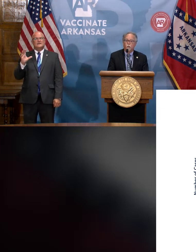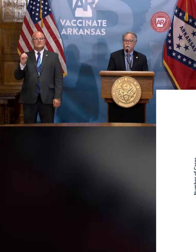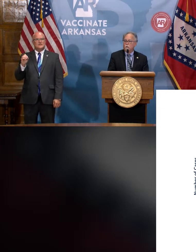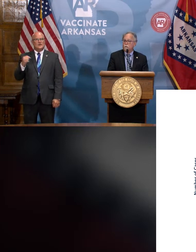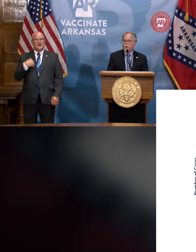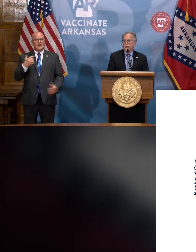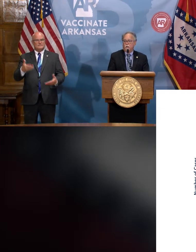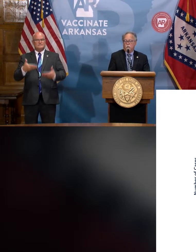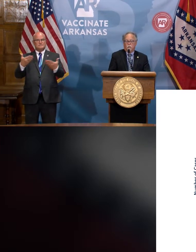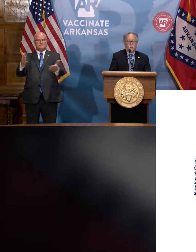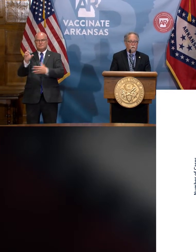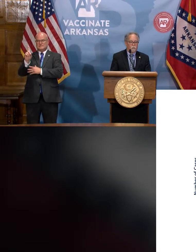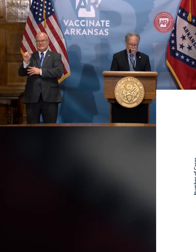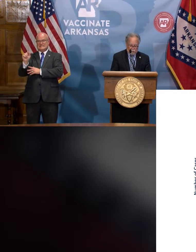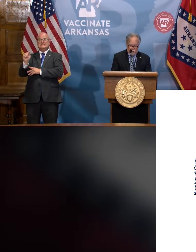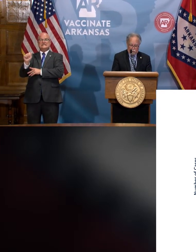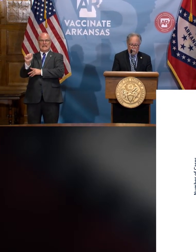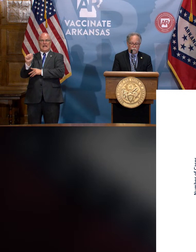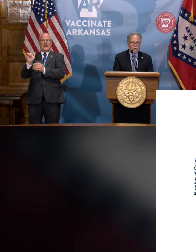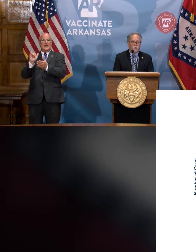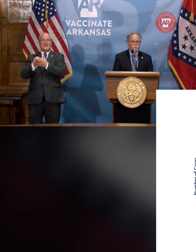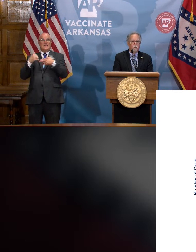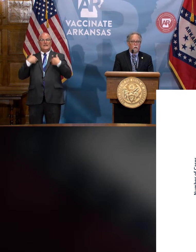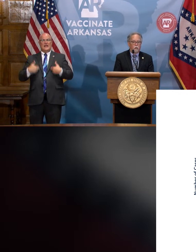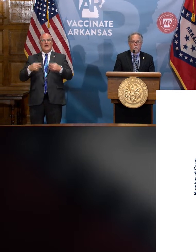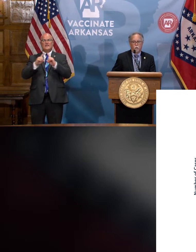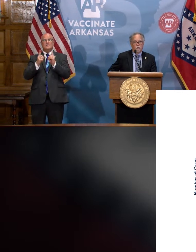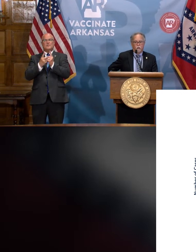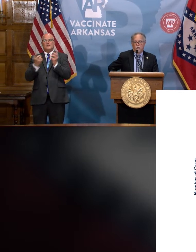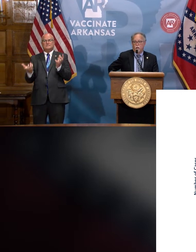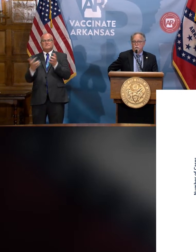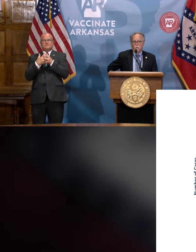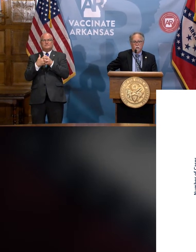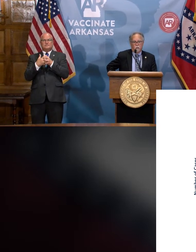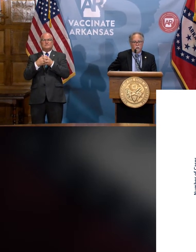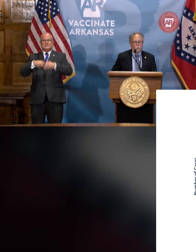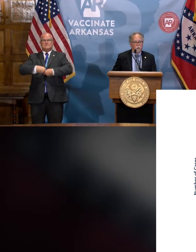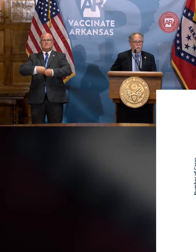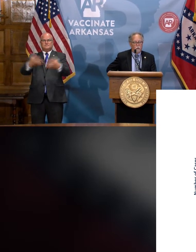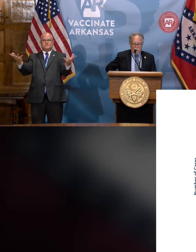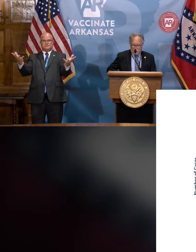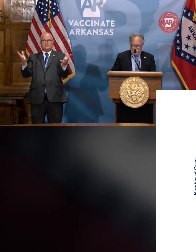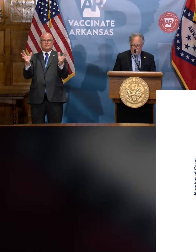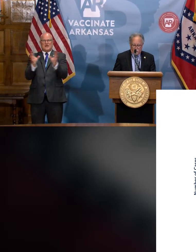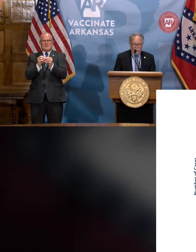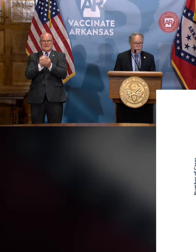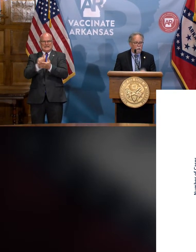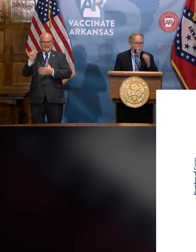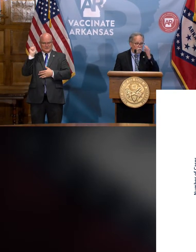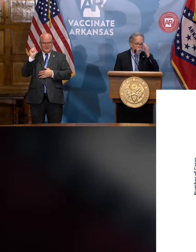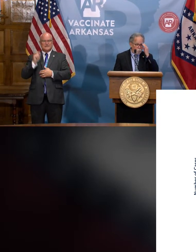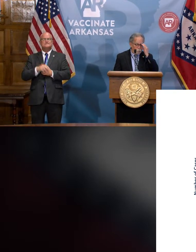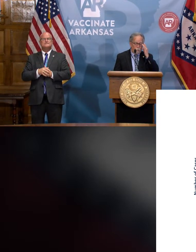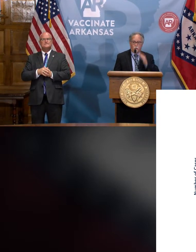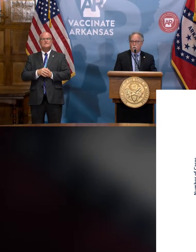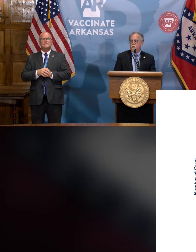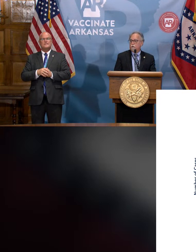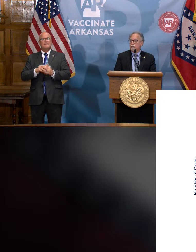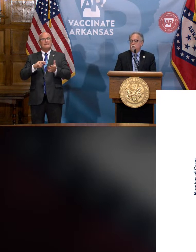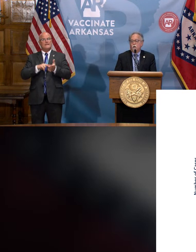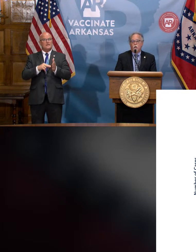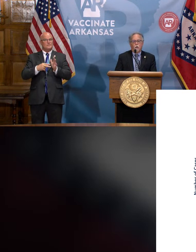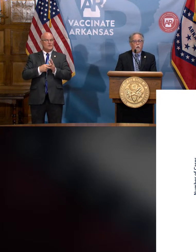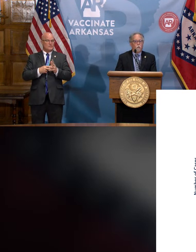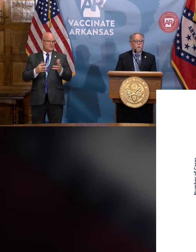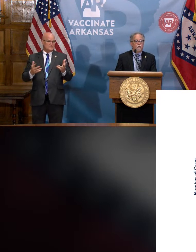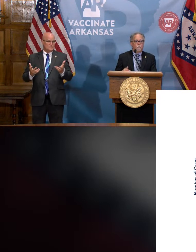I want to present some data that the Health Department has put together and presented at a national meeting last week. And the purpose of this